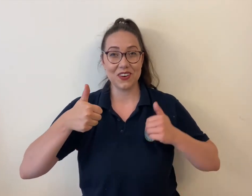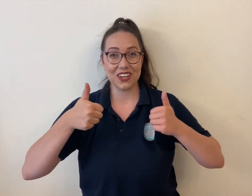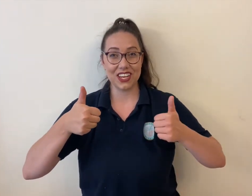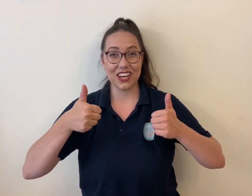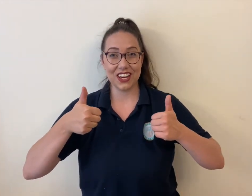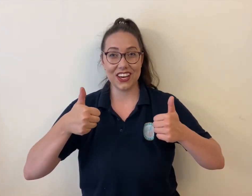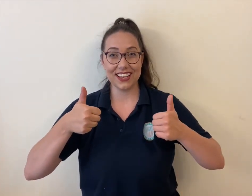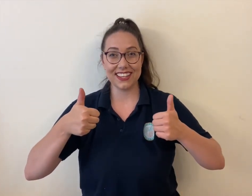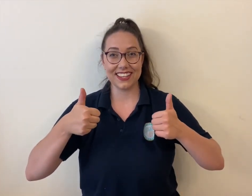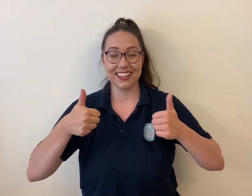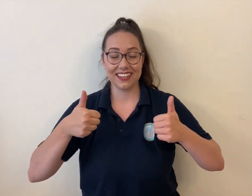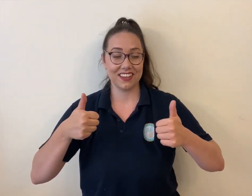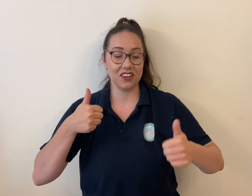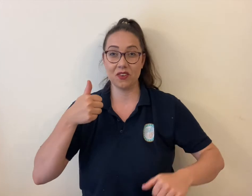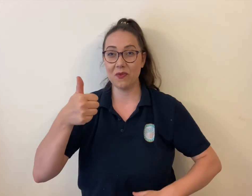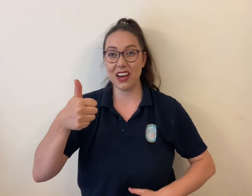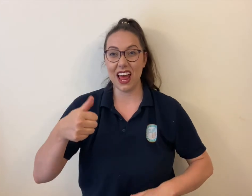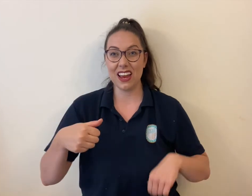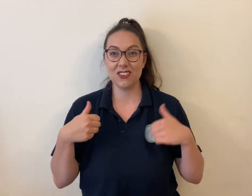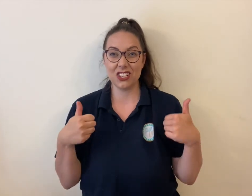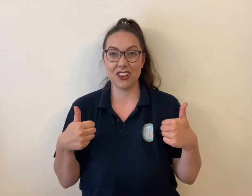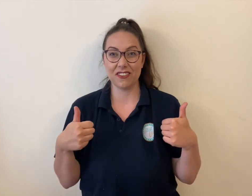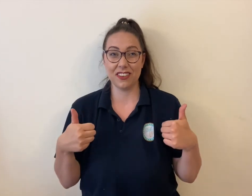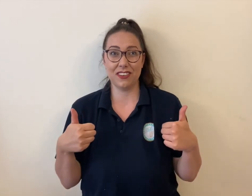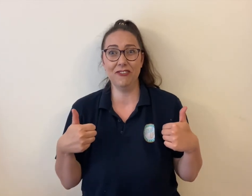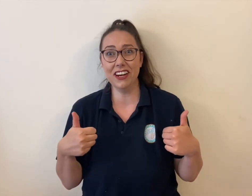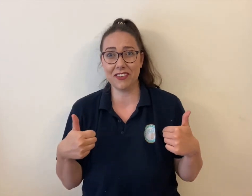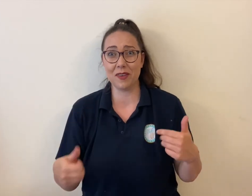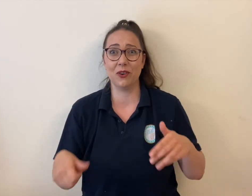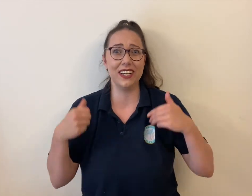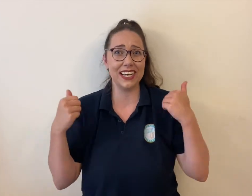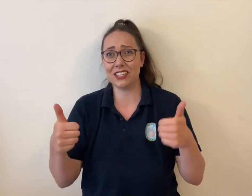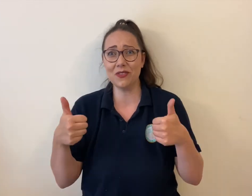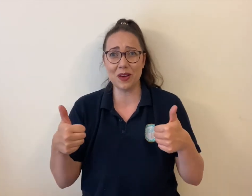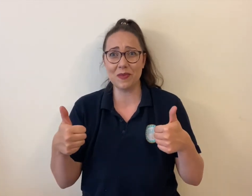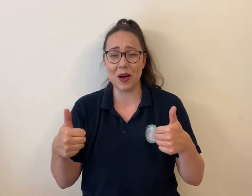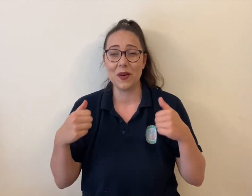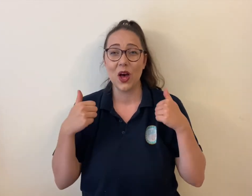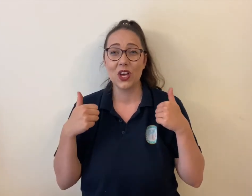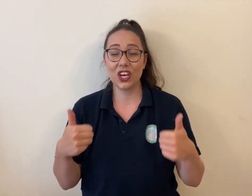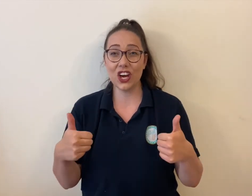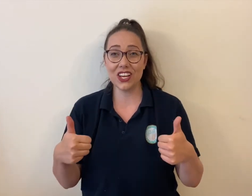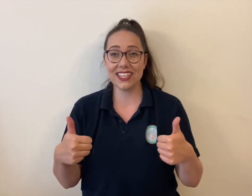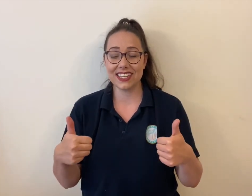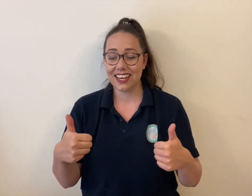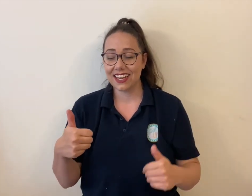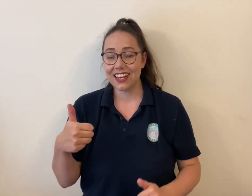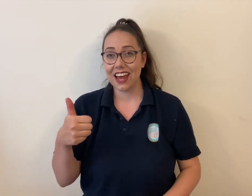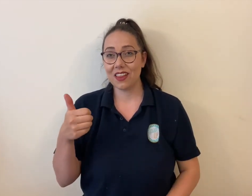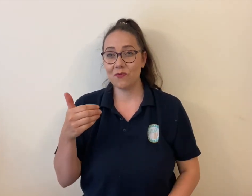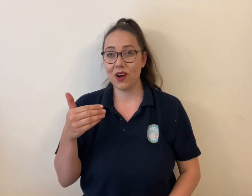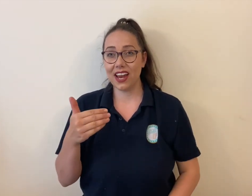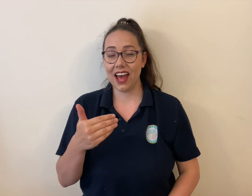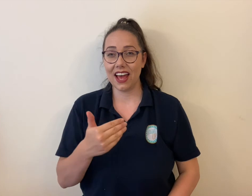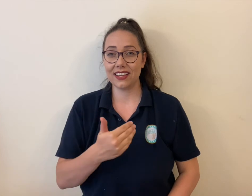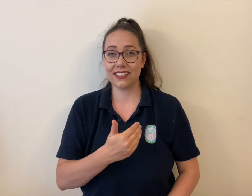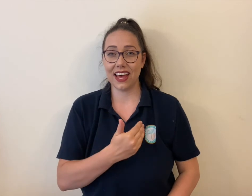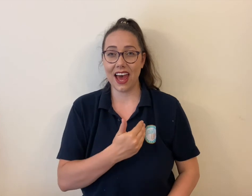got good. So you can do it 1 hand or 2. If it's a really great morning, get 2 thumbs up. Good. And then 1 hand